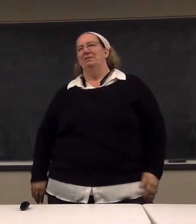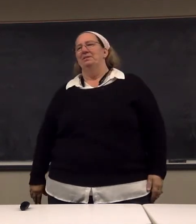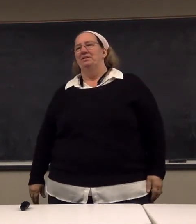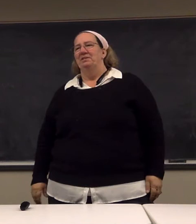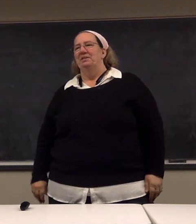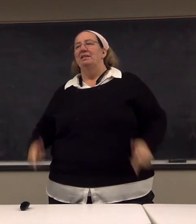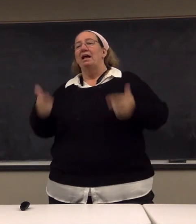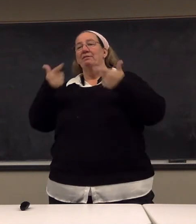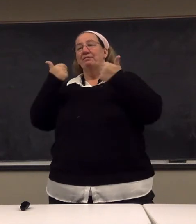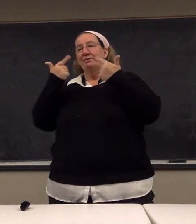Laugh. Laugh.